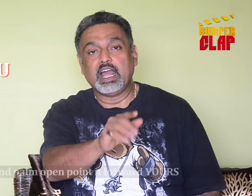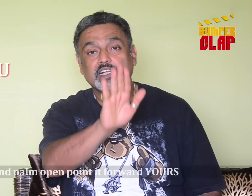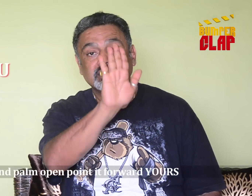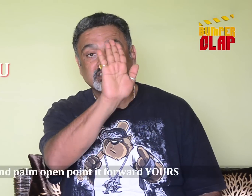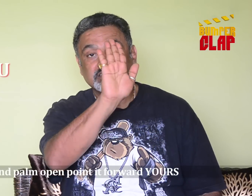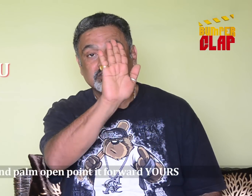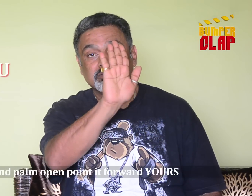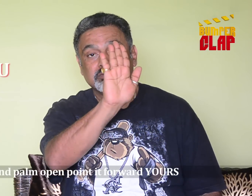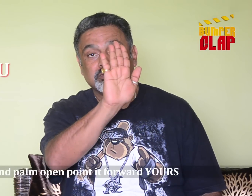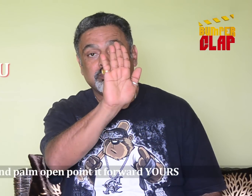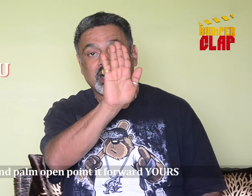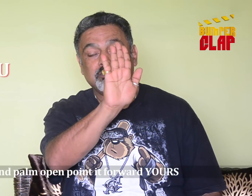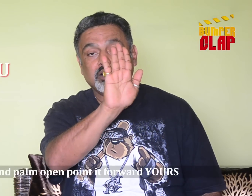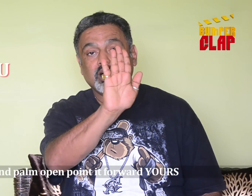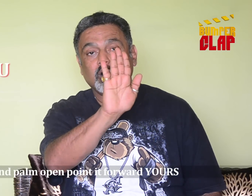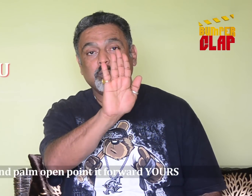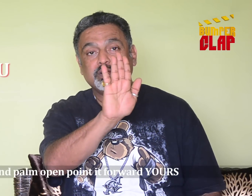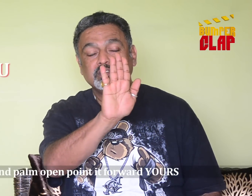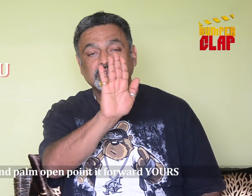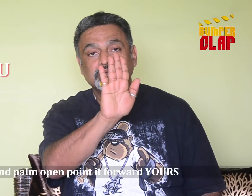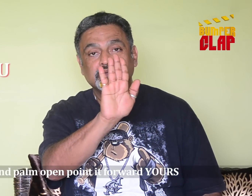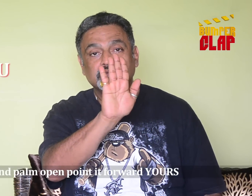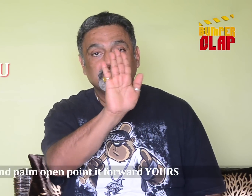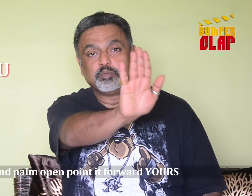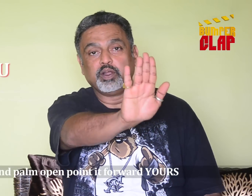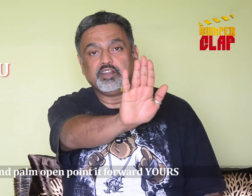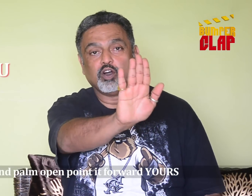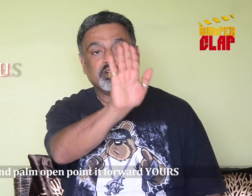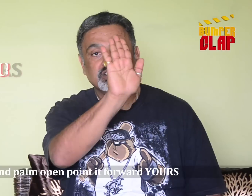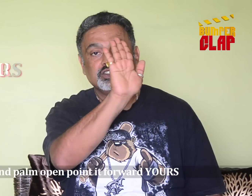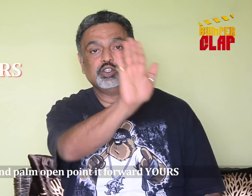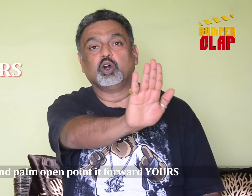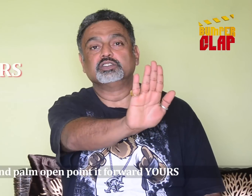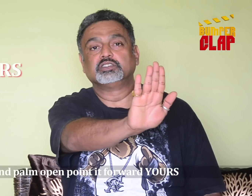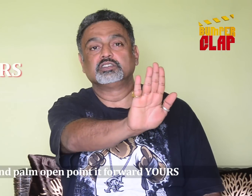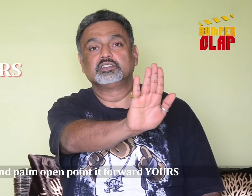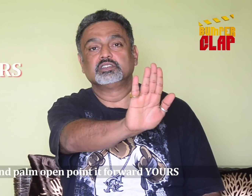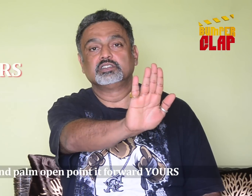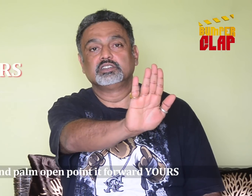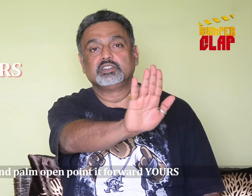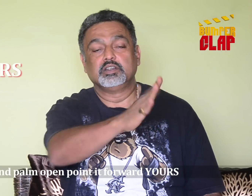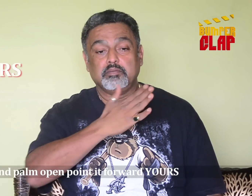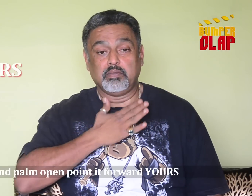And palm open, pointing forward, yours,